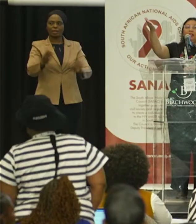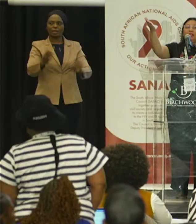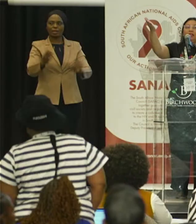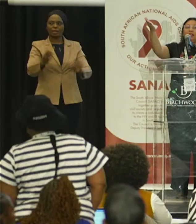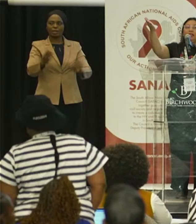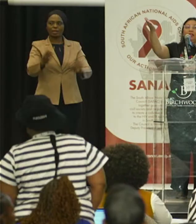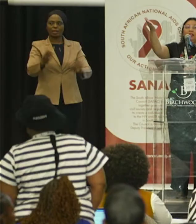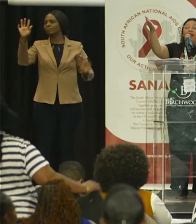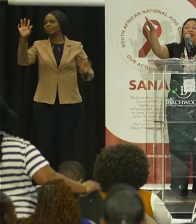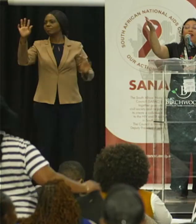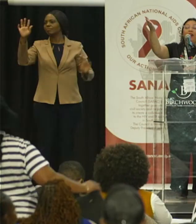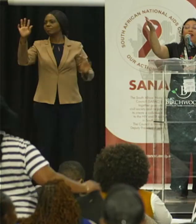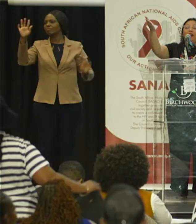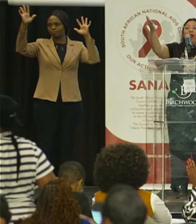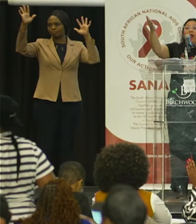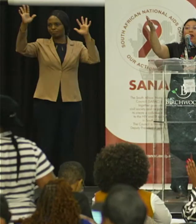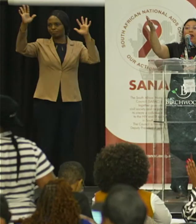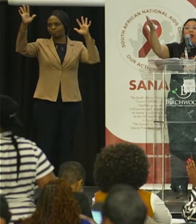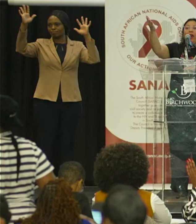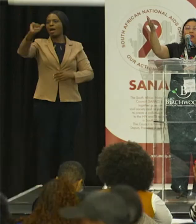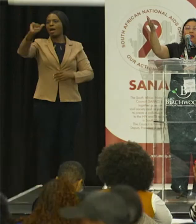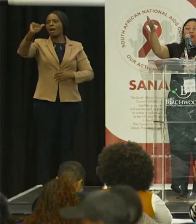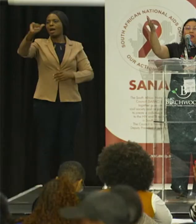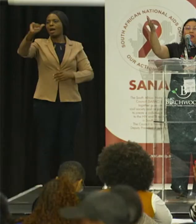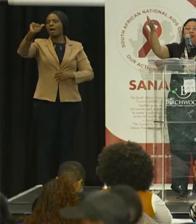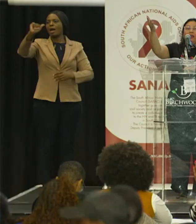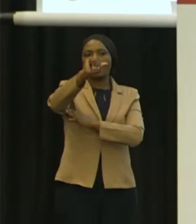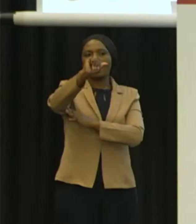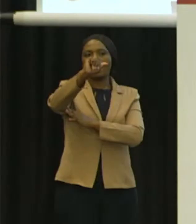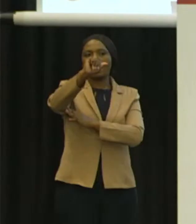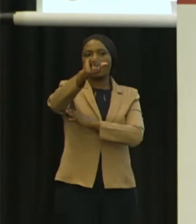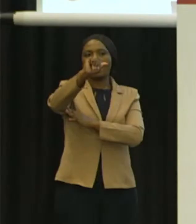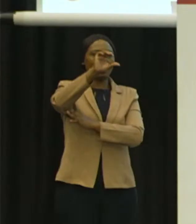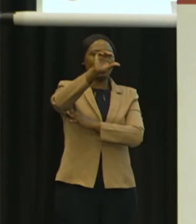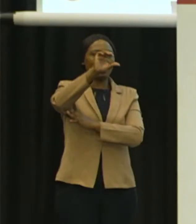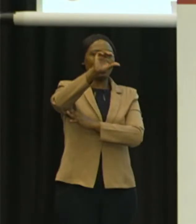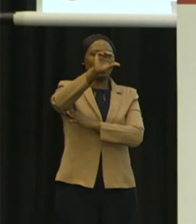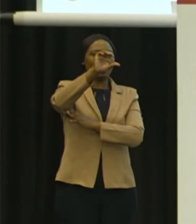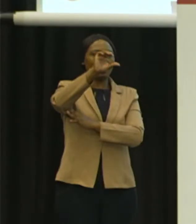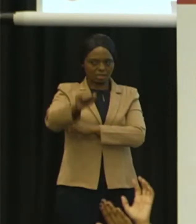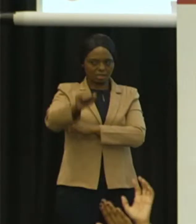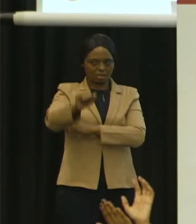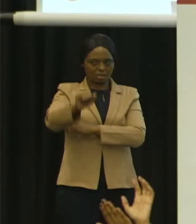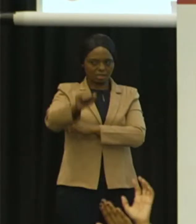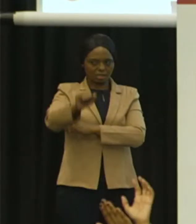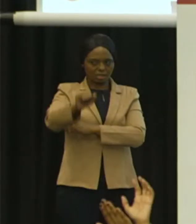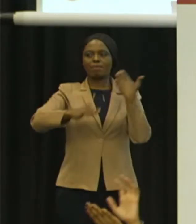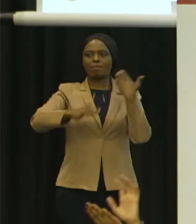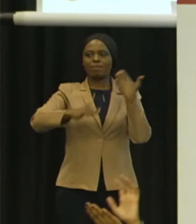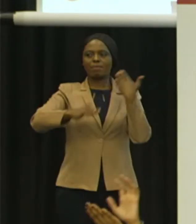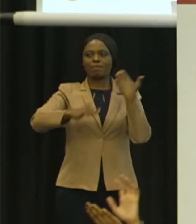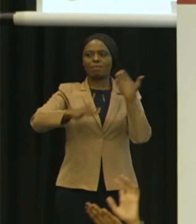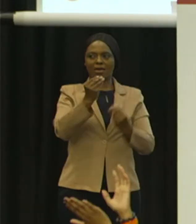give a hand of applause for AFSA, who has coordinated the beautiful, happy ending that you will have.